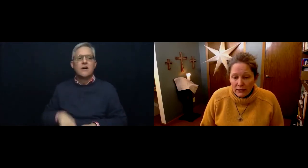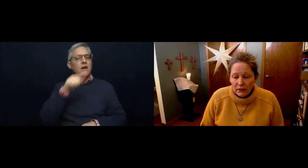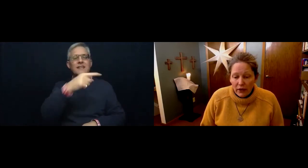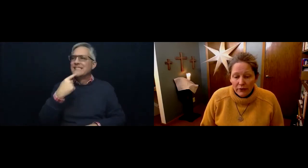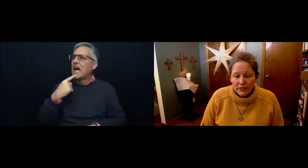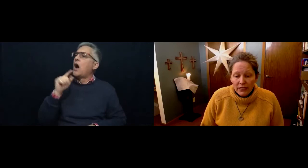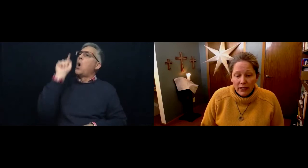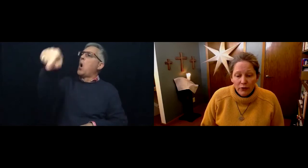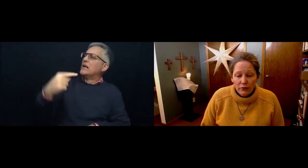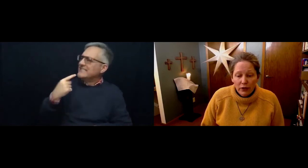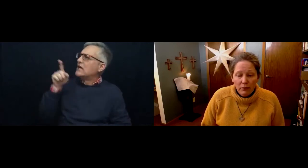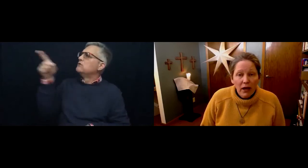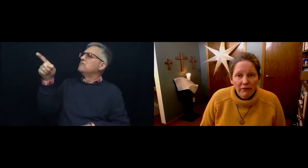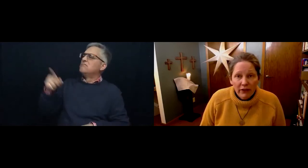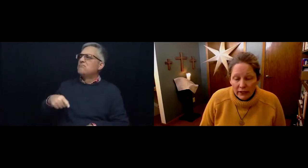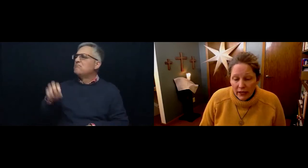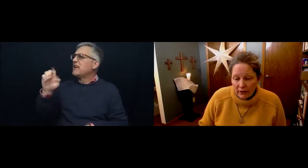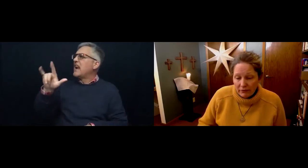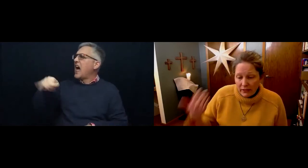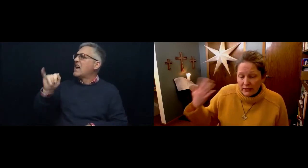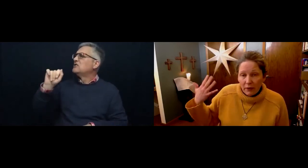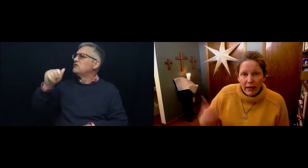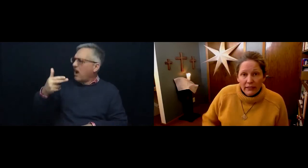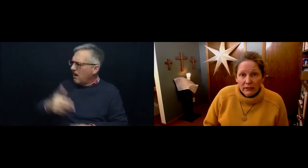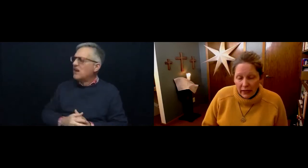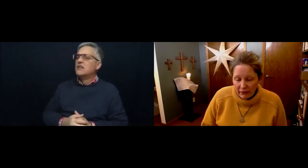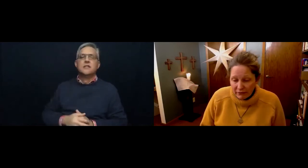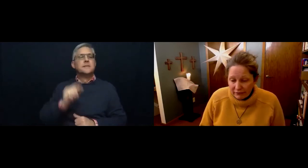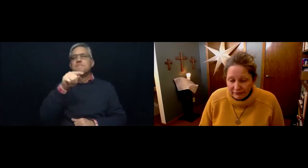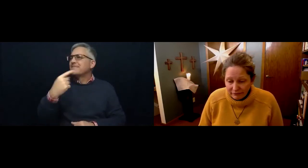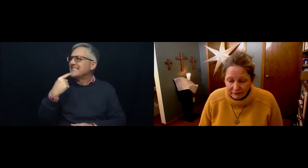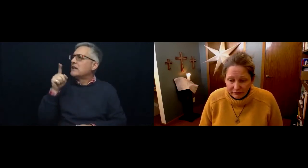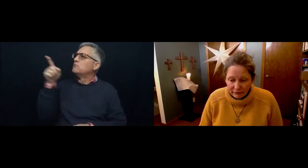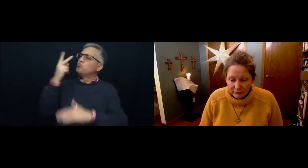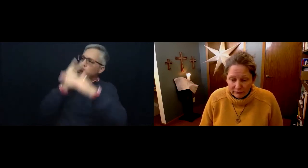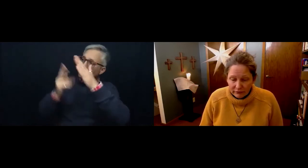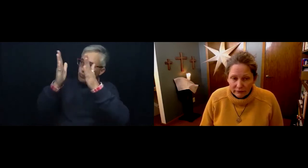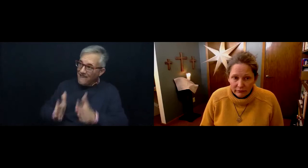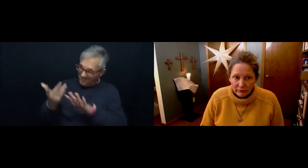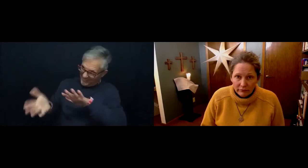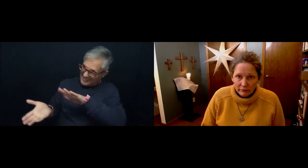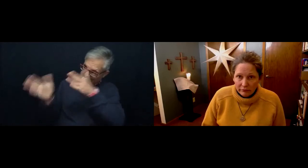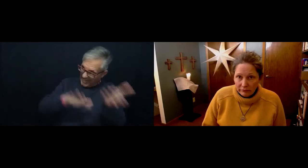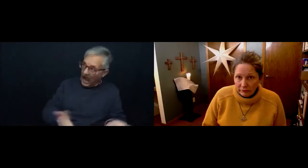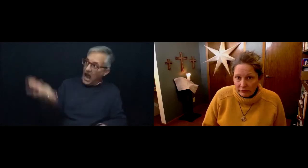and still others say you are a prophet that's come back to life."